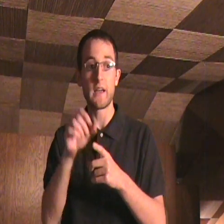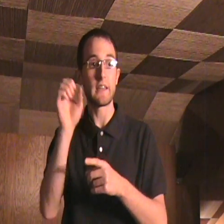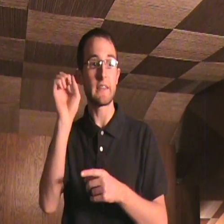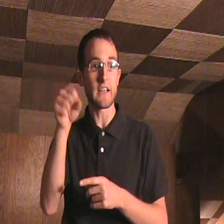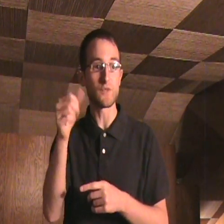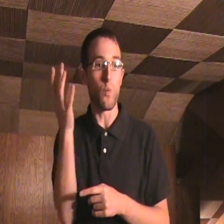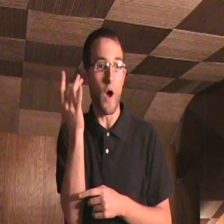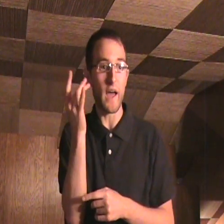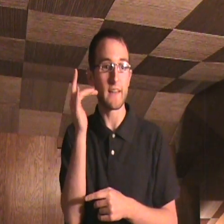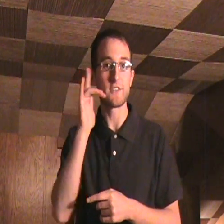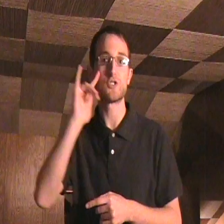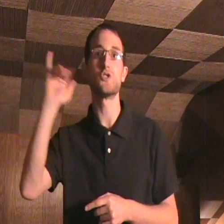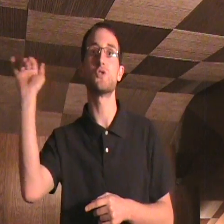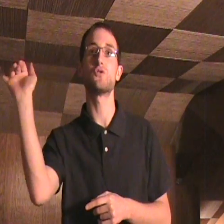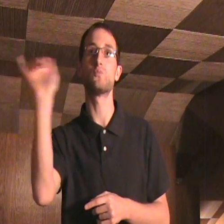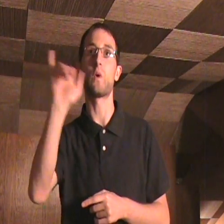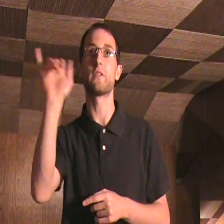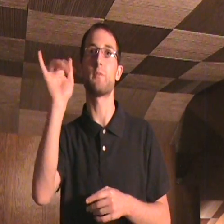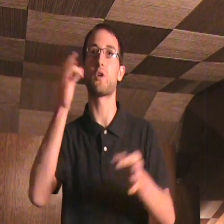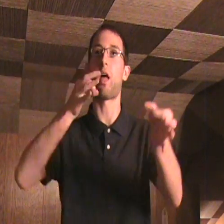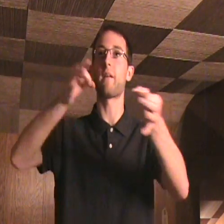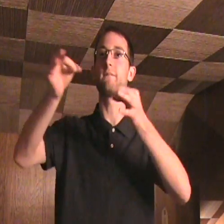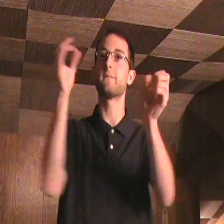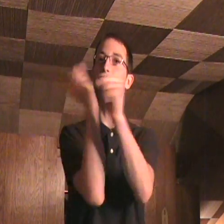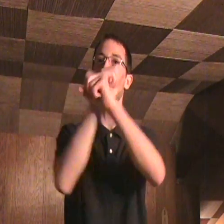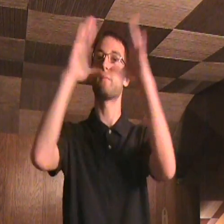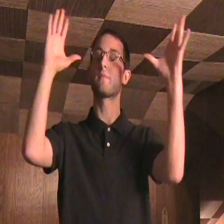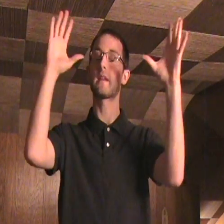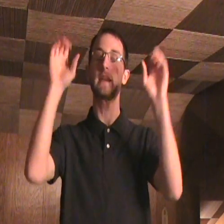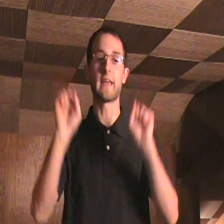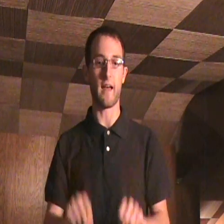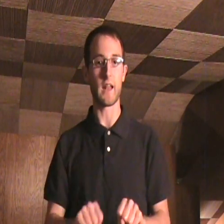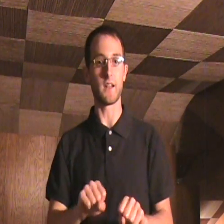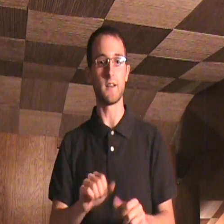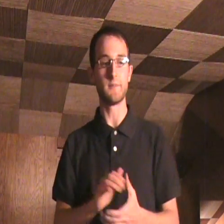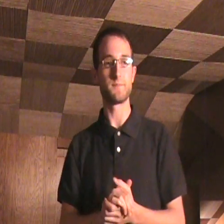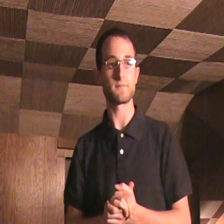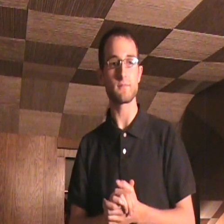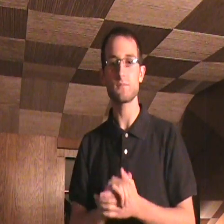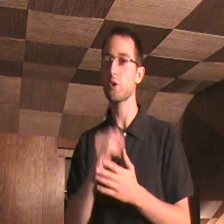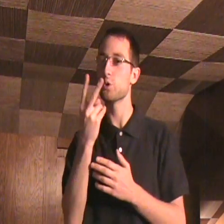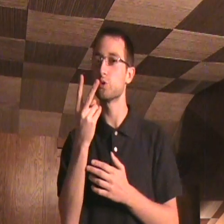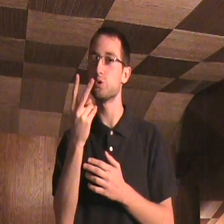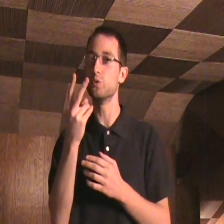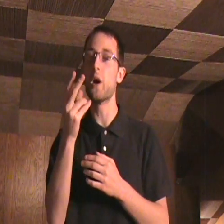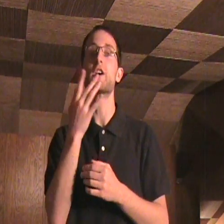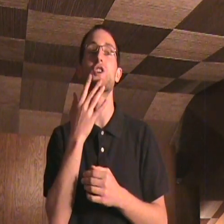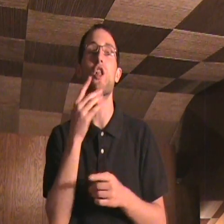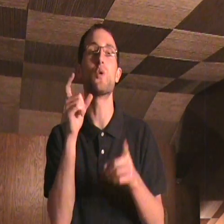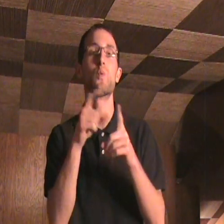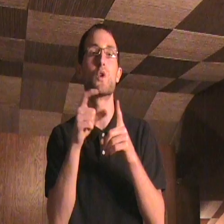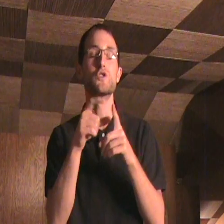Black. Let's just hear two color words for describing words.